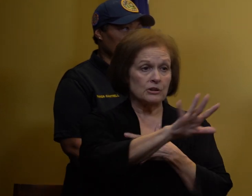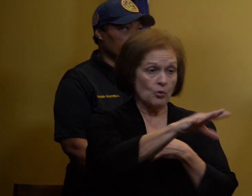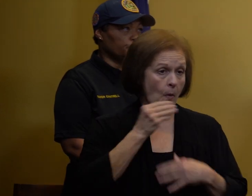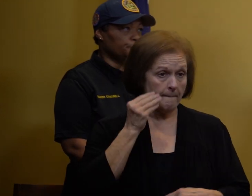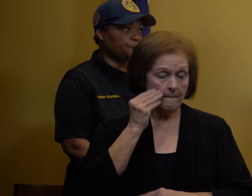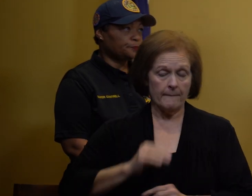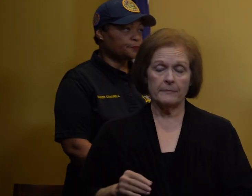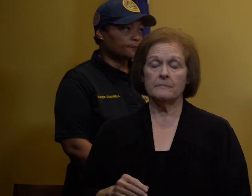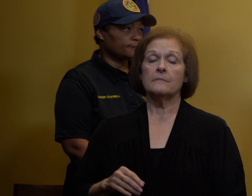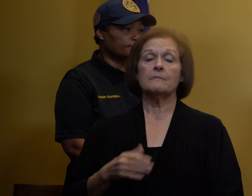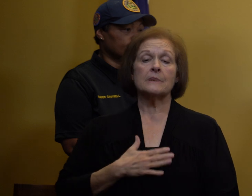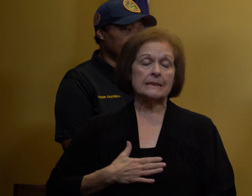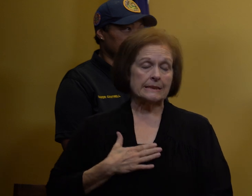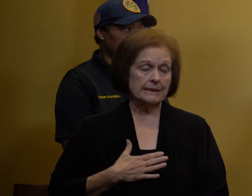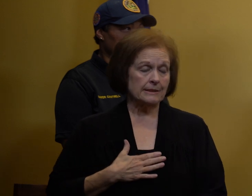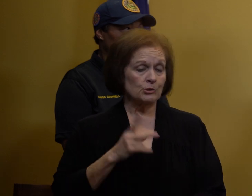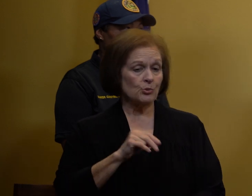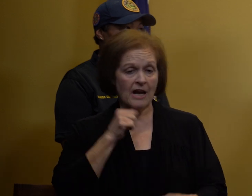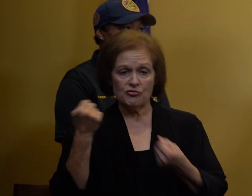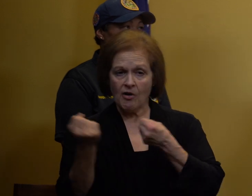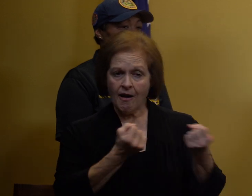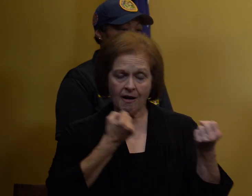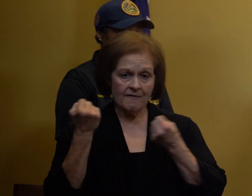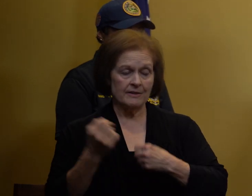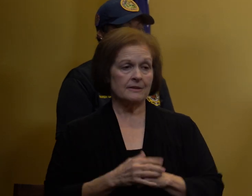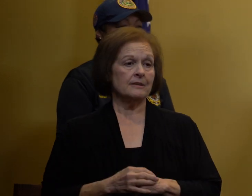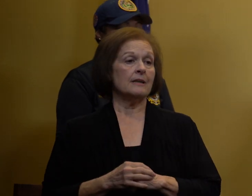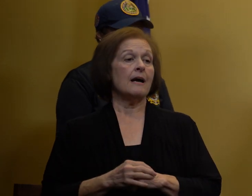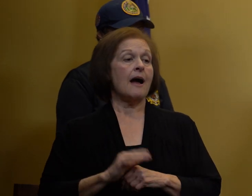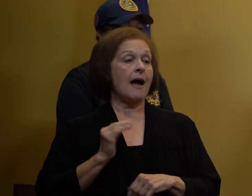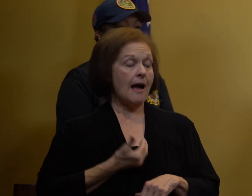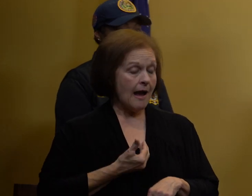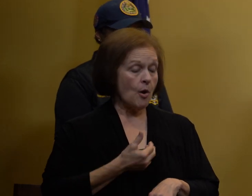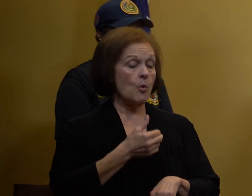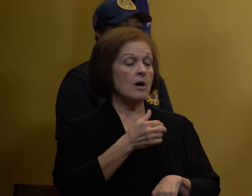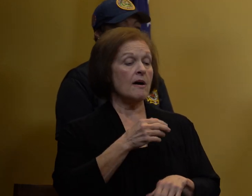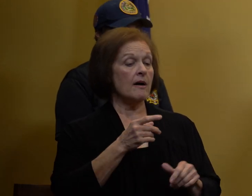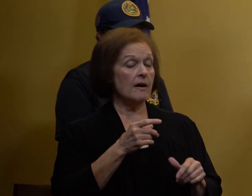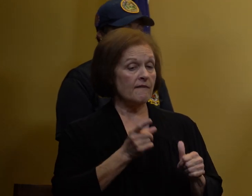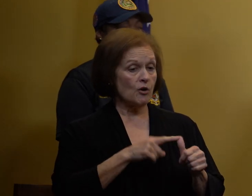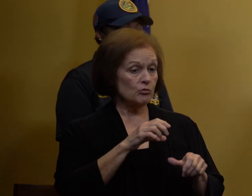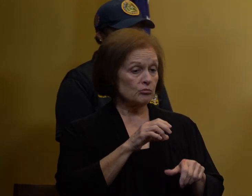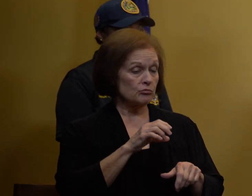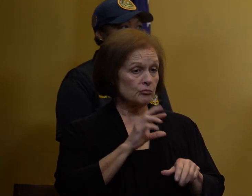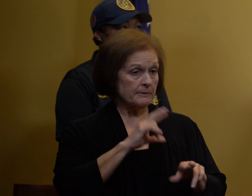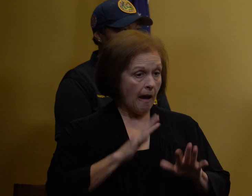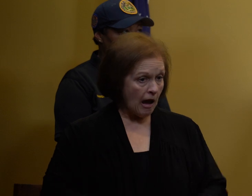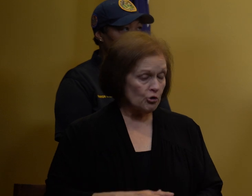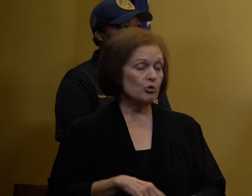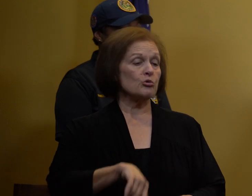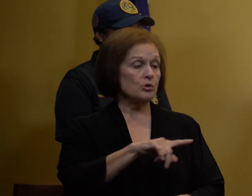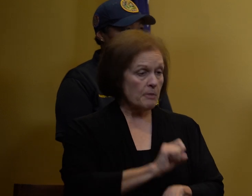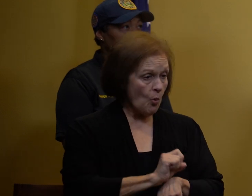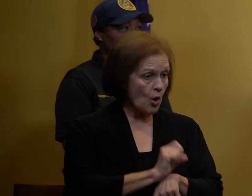Post-storm, again, stay off the roads. As soon as the winds go down, our first responders are going to be out doing windshield surveys, checking on the damage. We don't need them